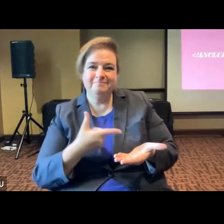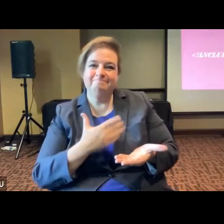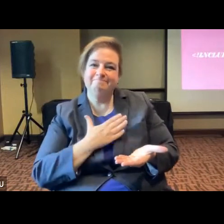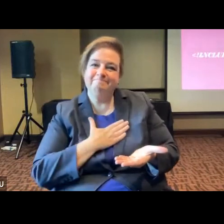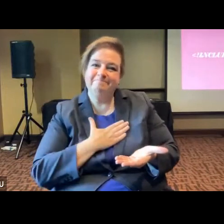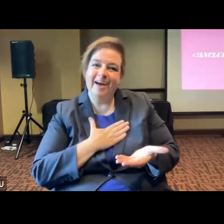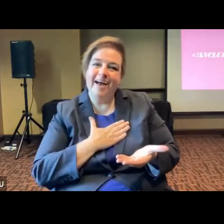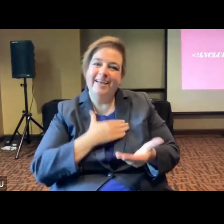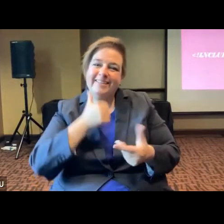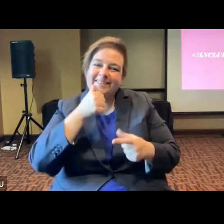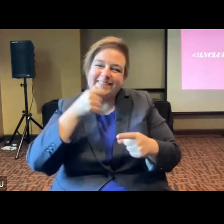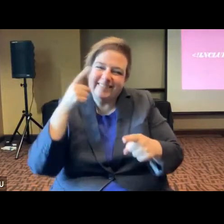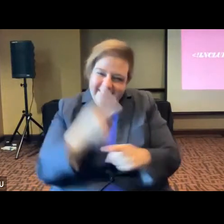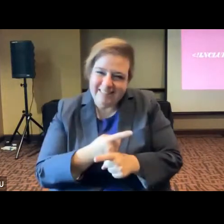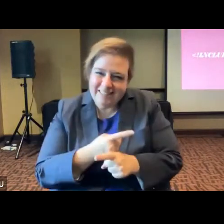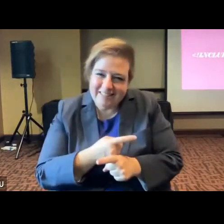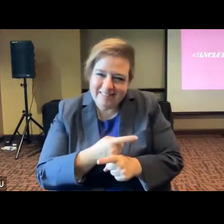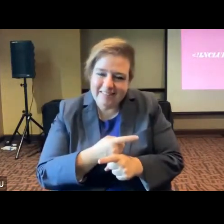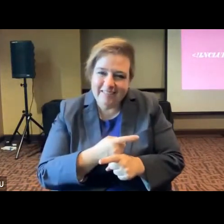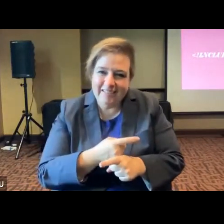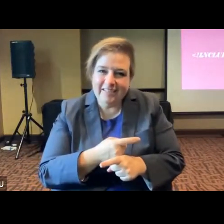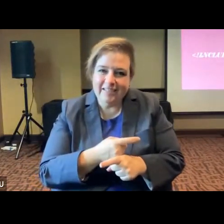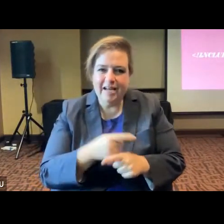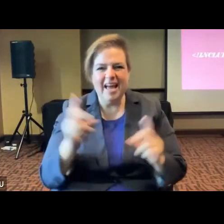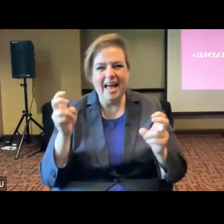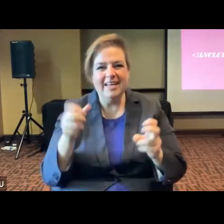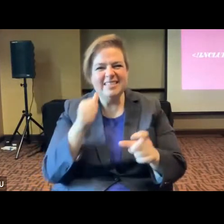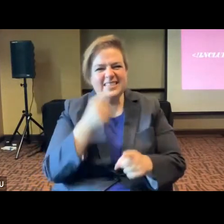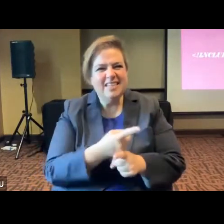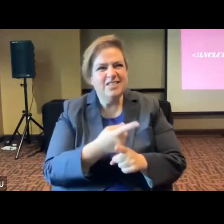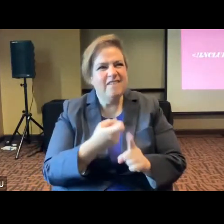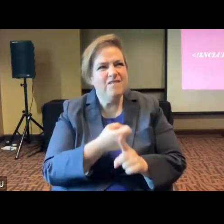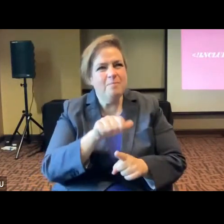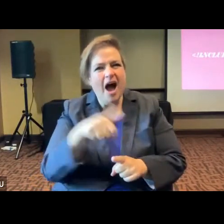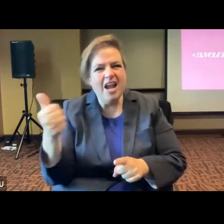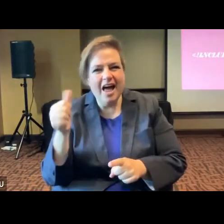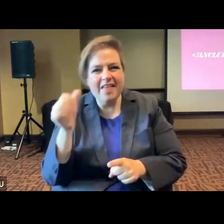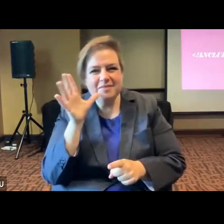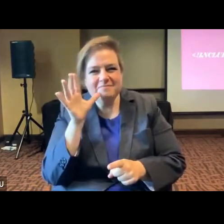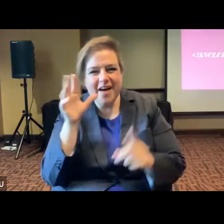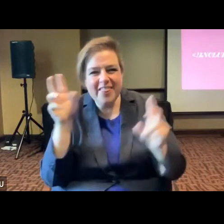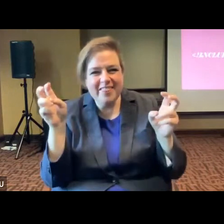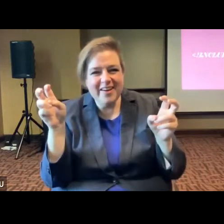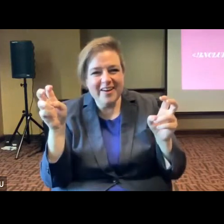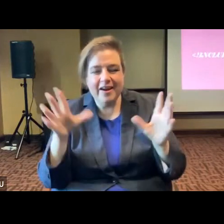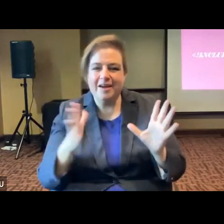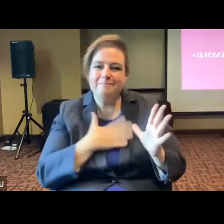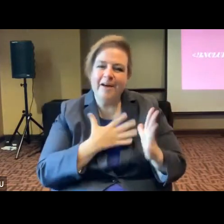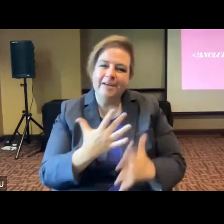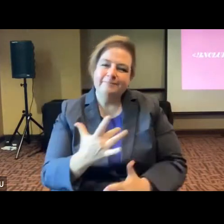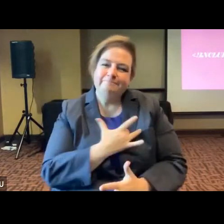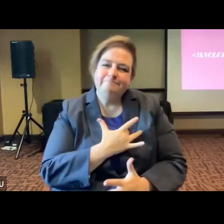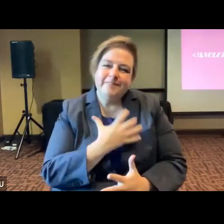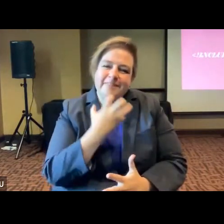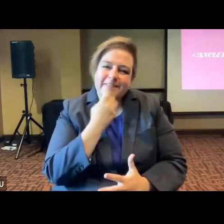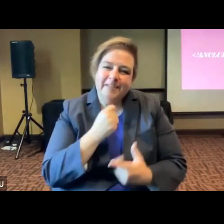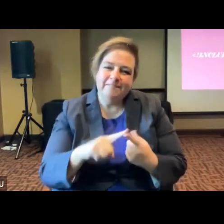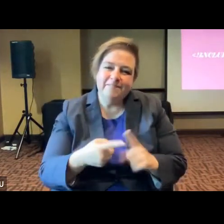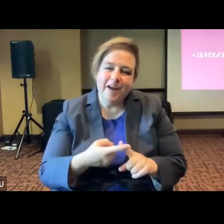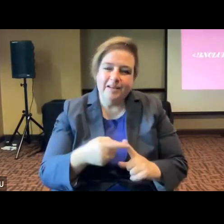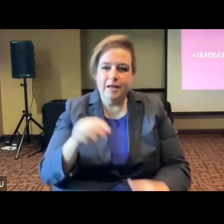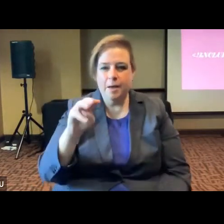my sister. What do they say, sister from another mother? My dear friend,